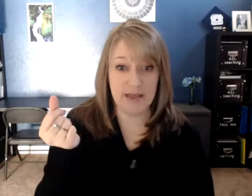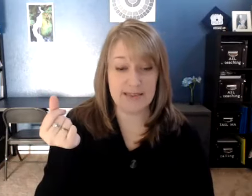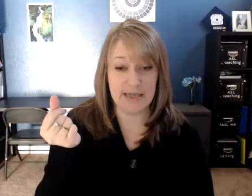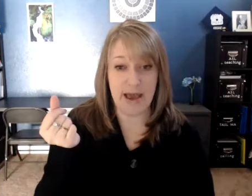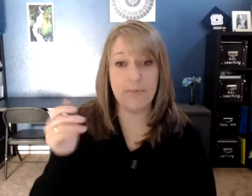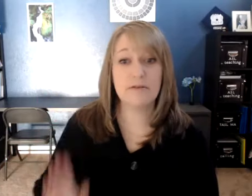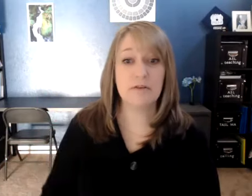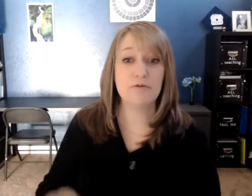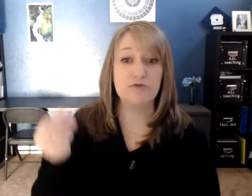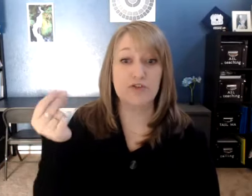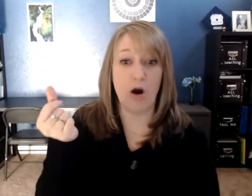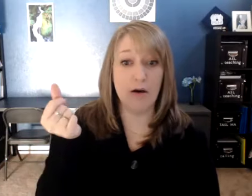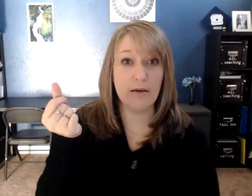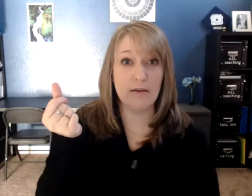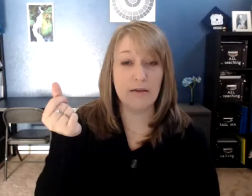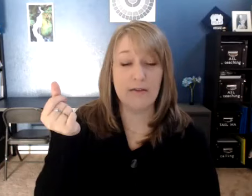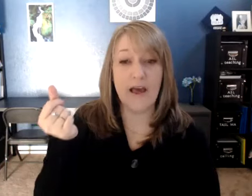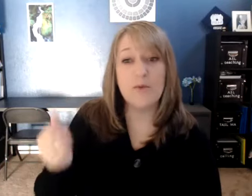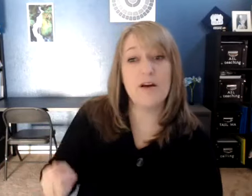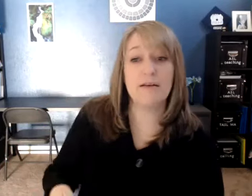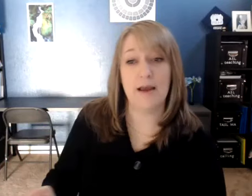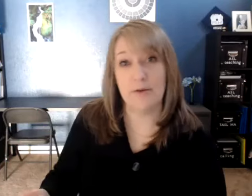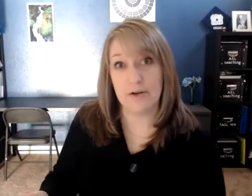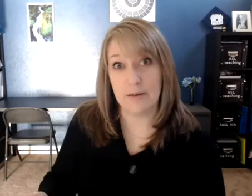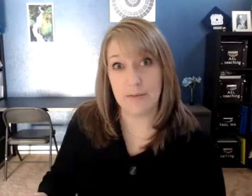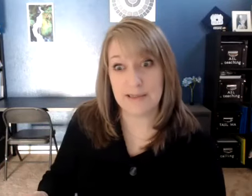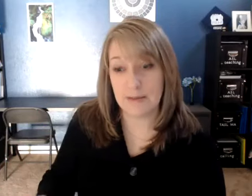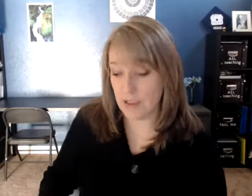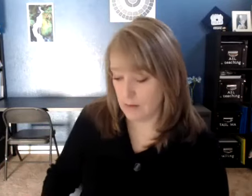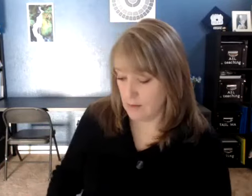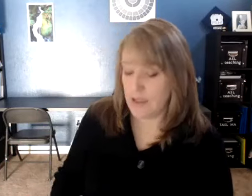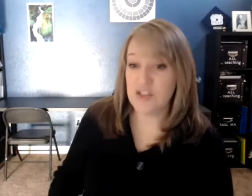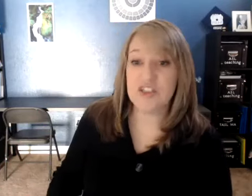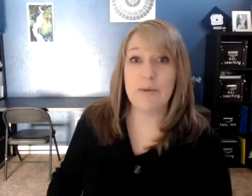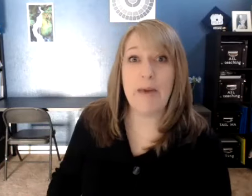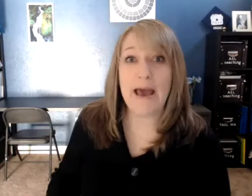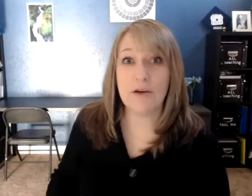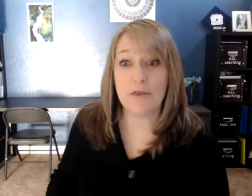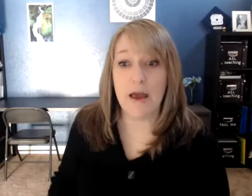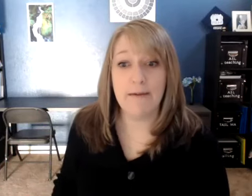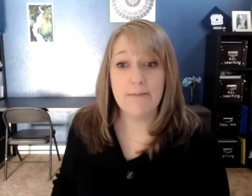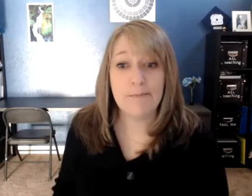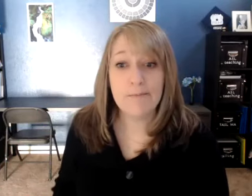then snap, dog. The other one, I know you're not going to be able to see me, is just to pat your thigh.